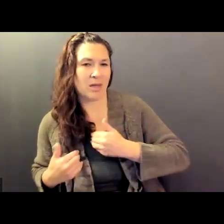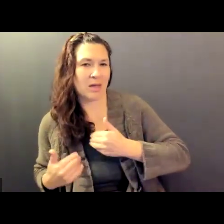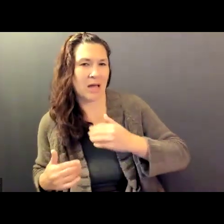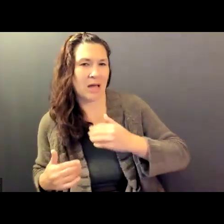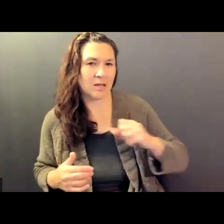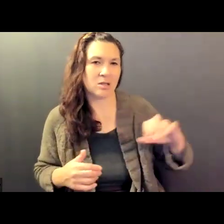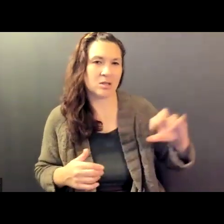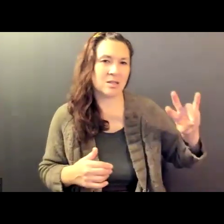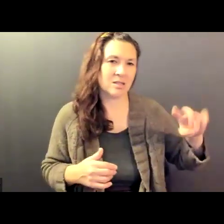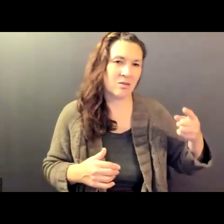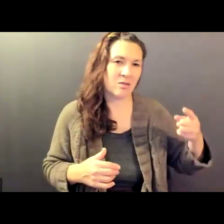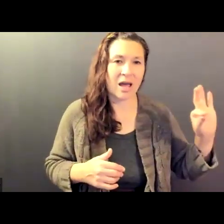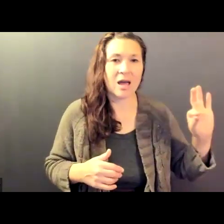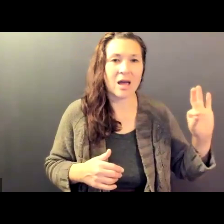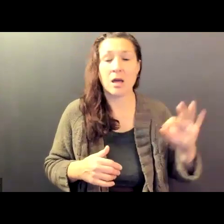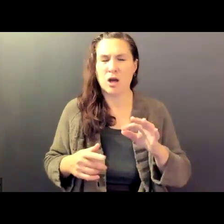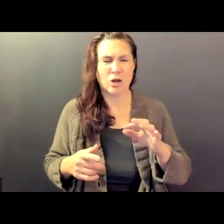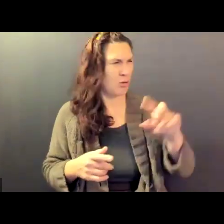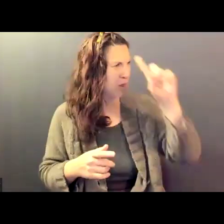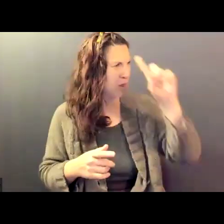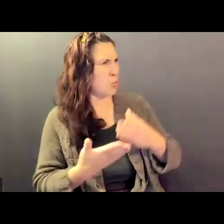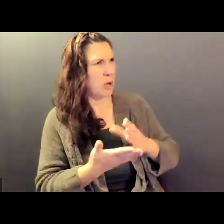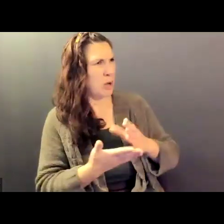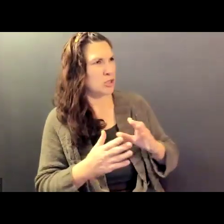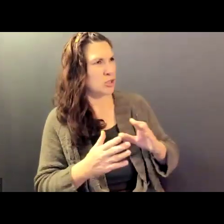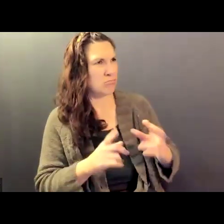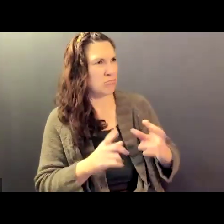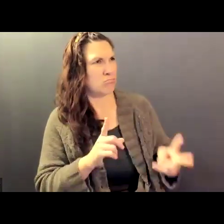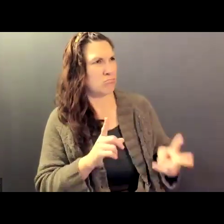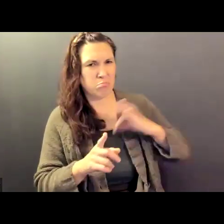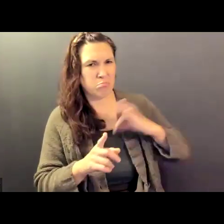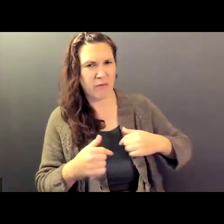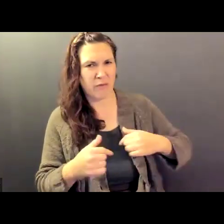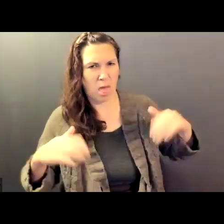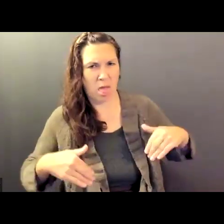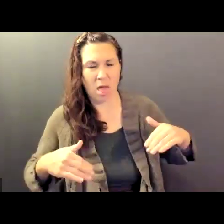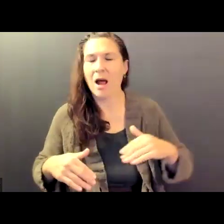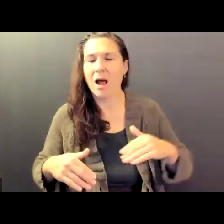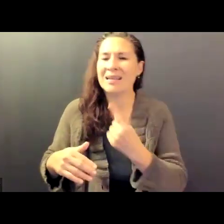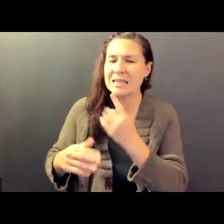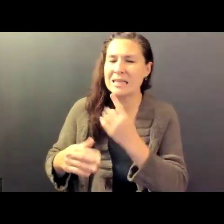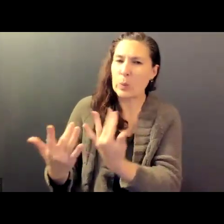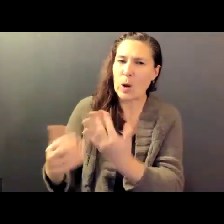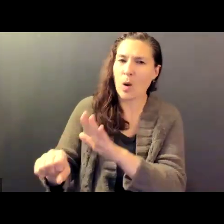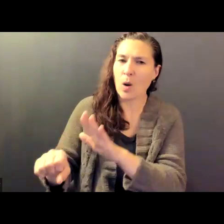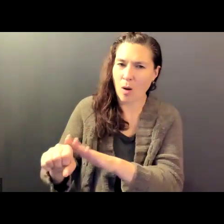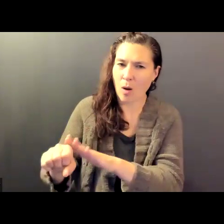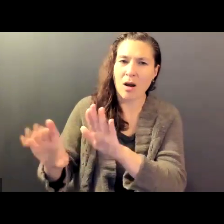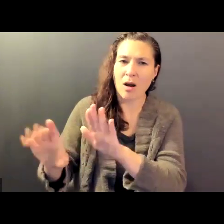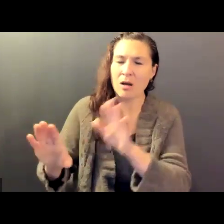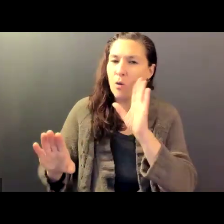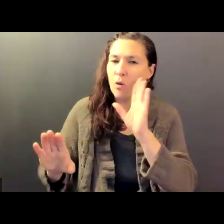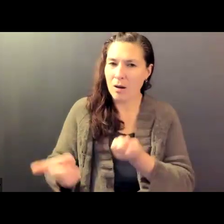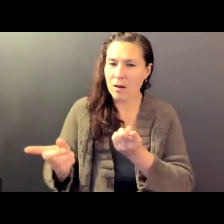done anything new for me yet. And the thing I'd just say is it's coming, right? It's a multi-year investment. We're really doing the work. And I